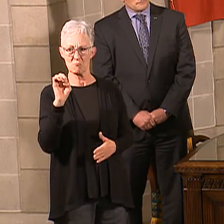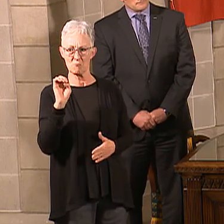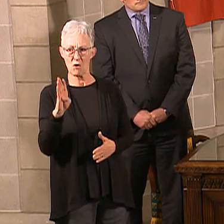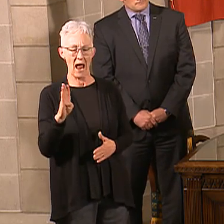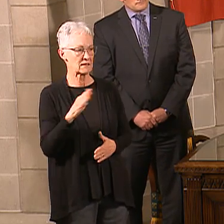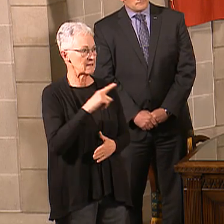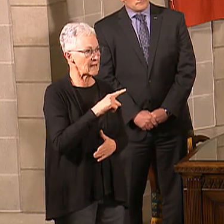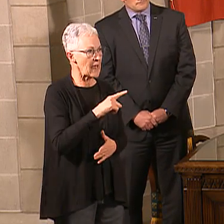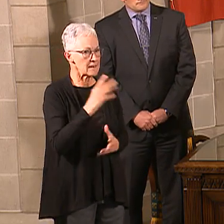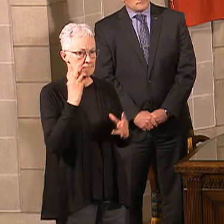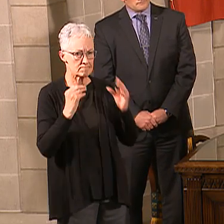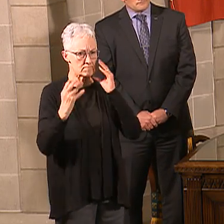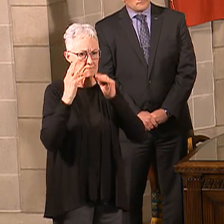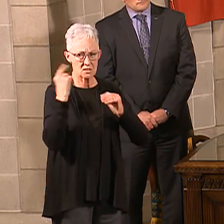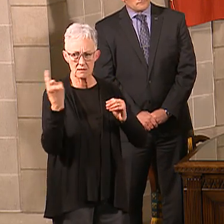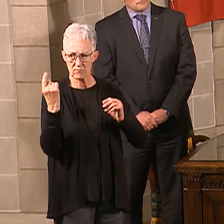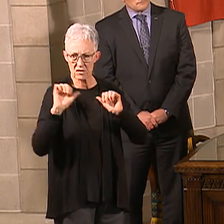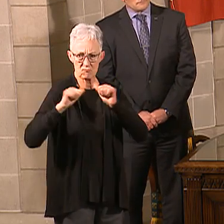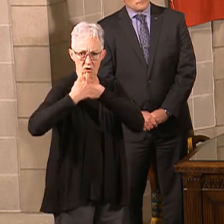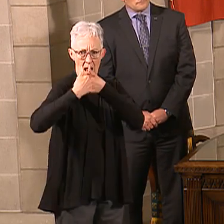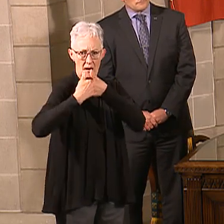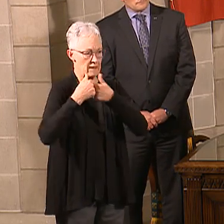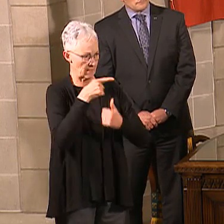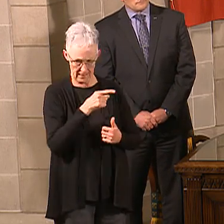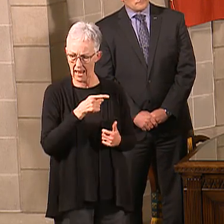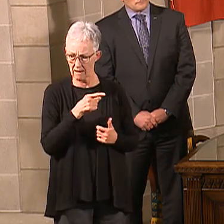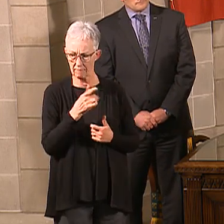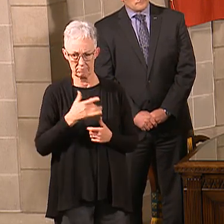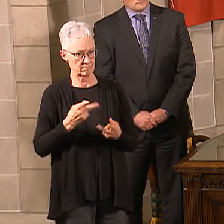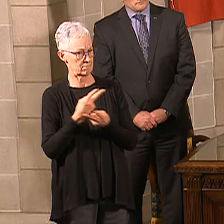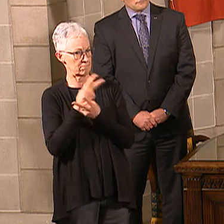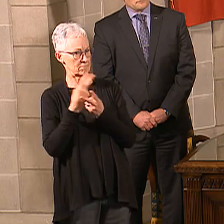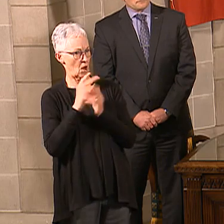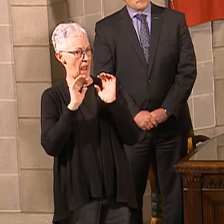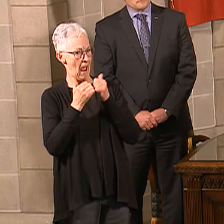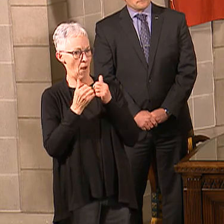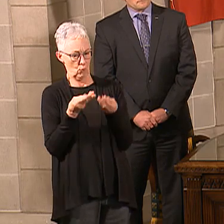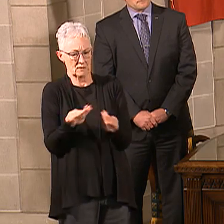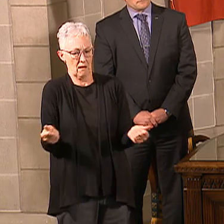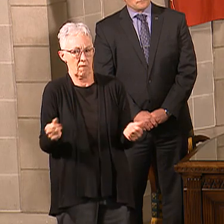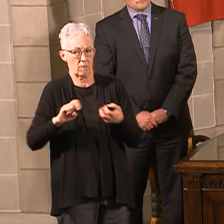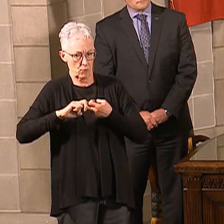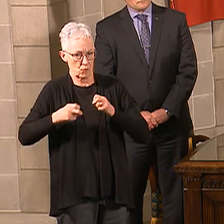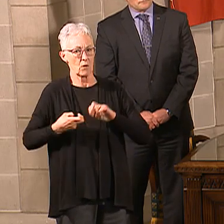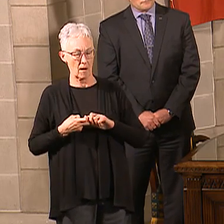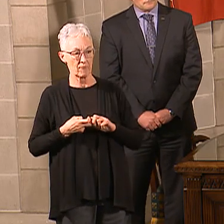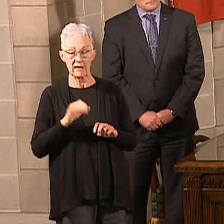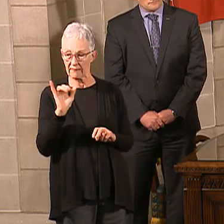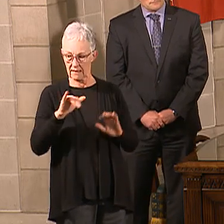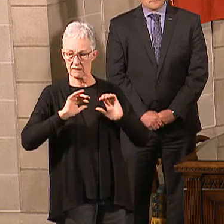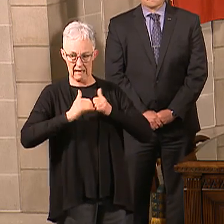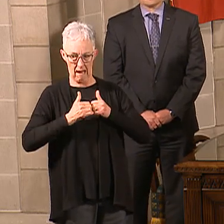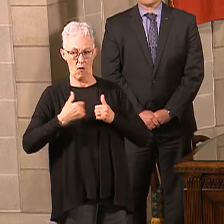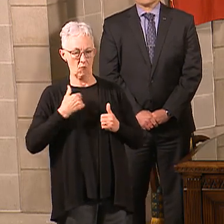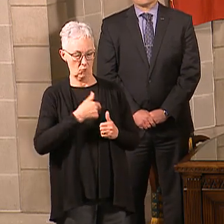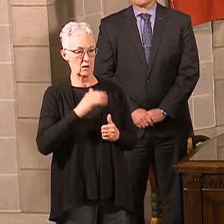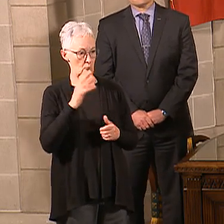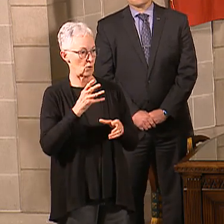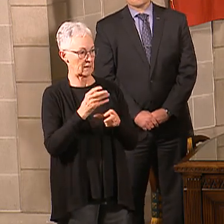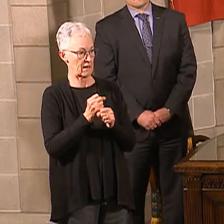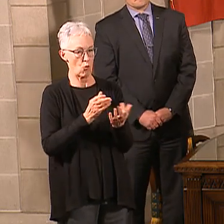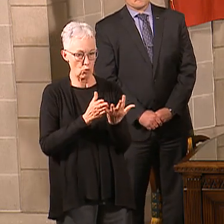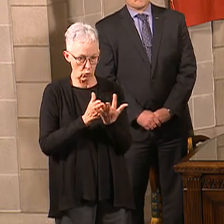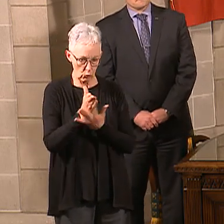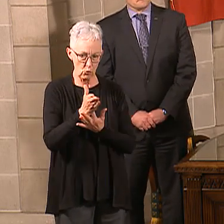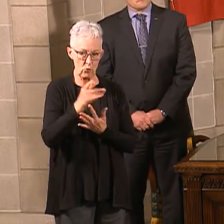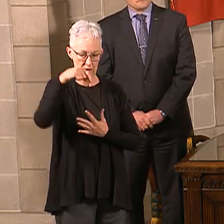challenges. We work together. And that's how we will get through this public health emergency. We will work through this just like we always do. We